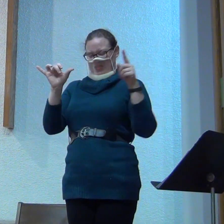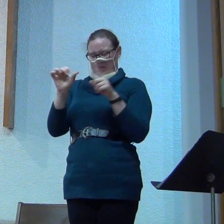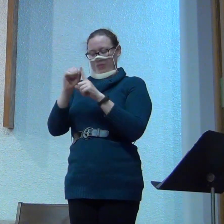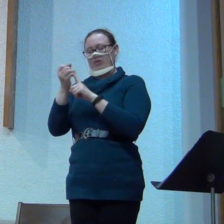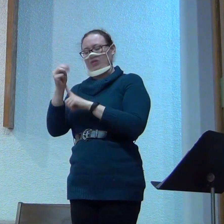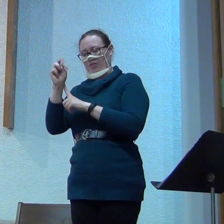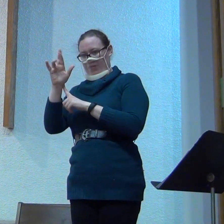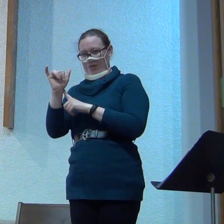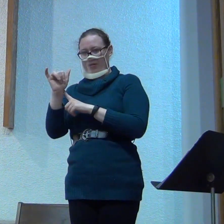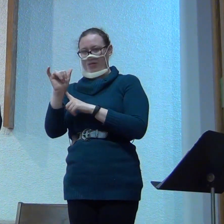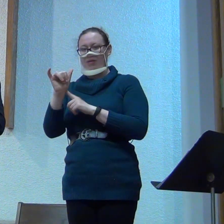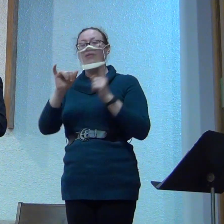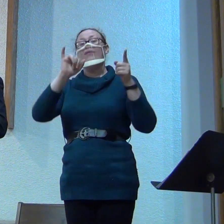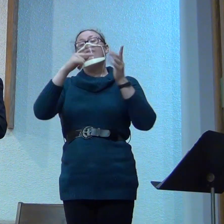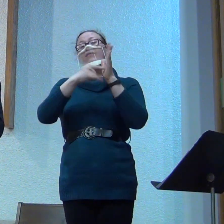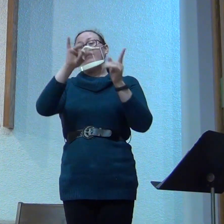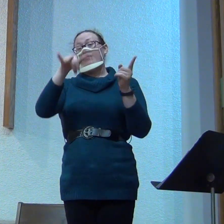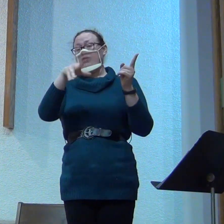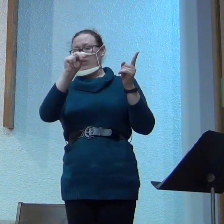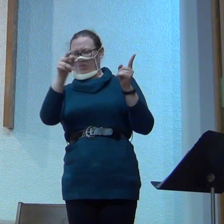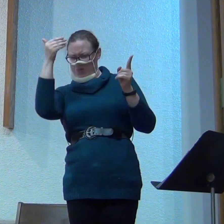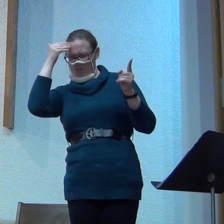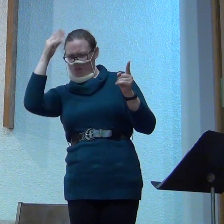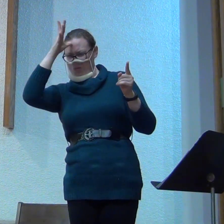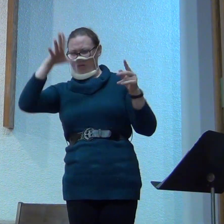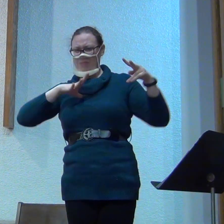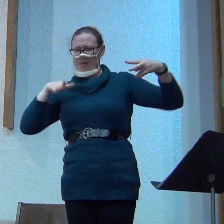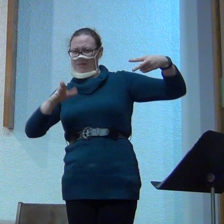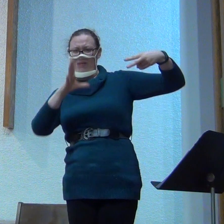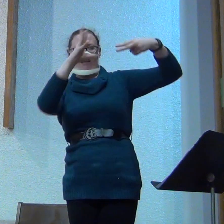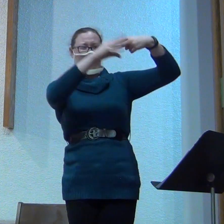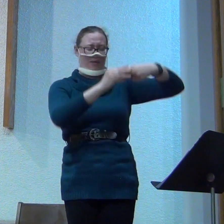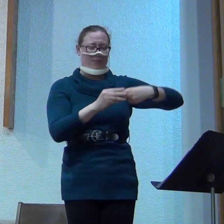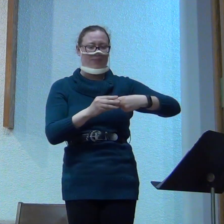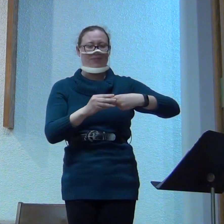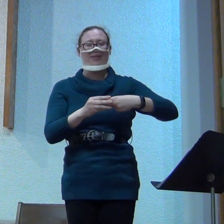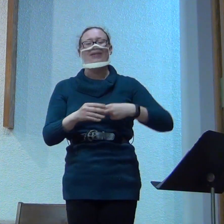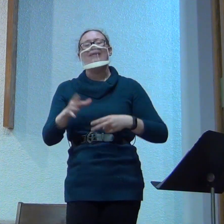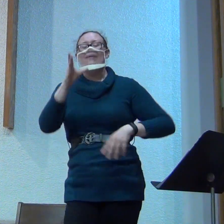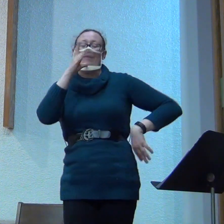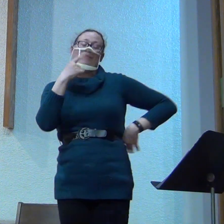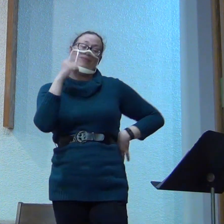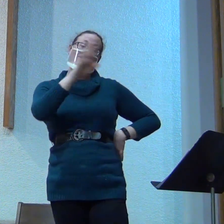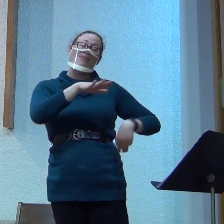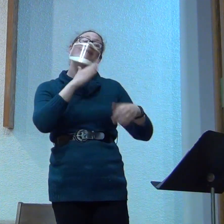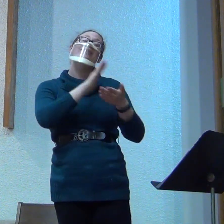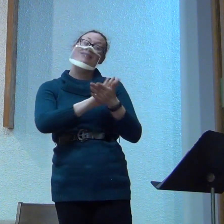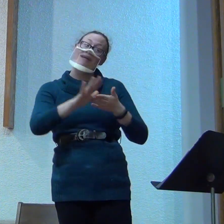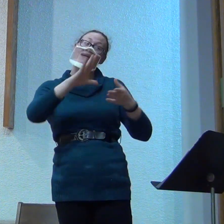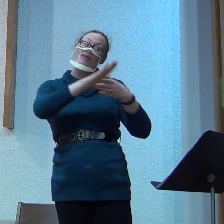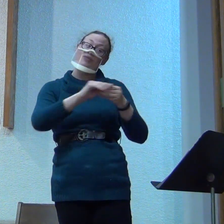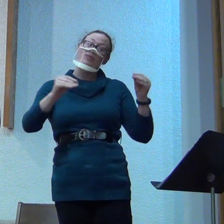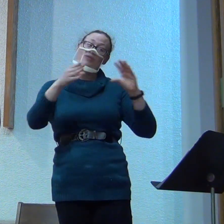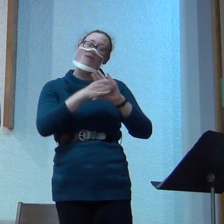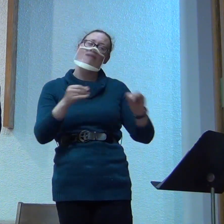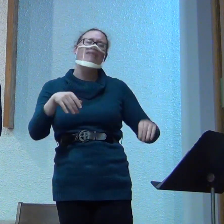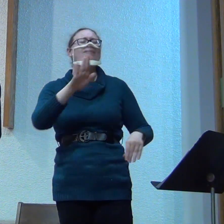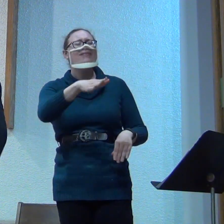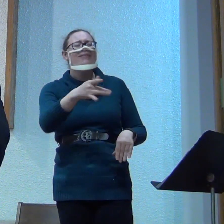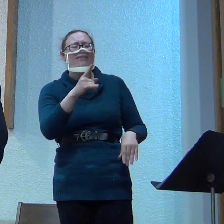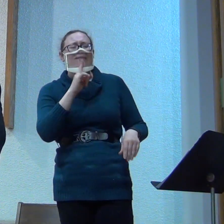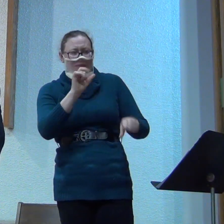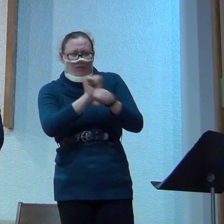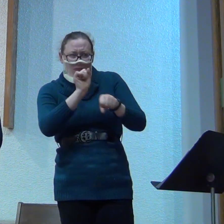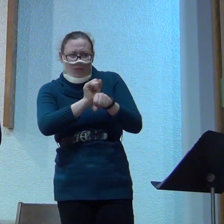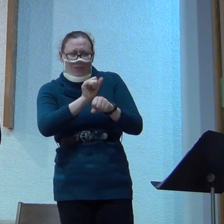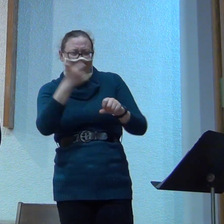Mary. Jonah's mother, for example, said to him, "Oh, that's a nice story, Jonah. But now tell me,